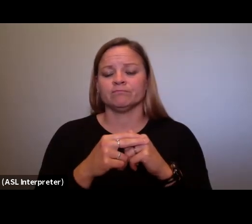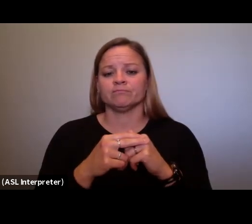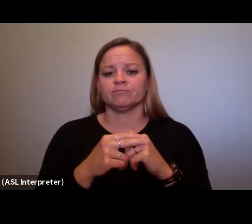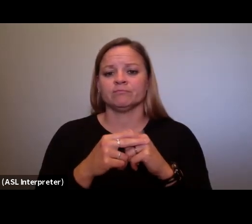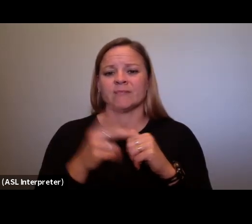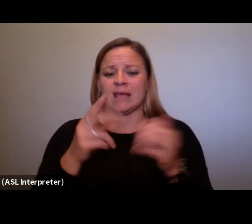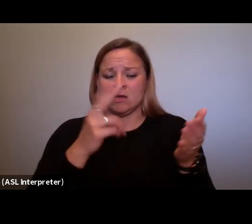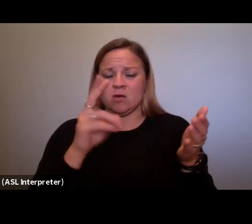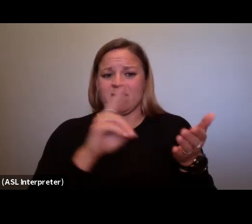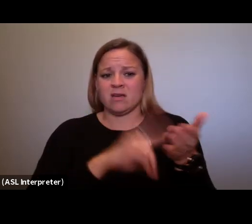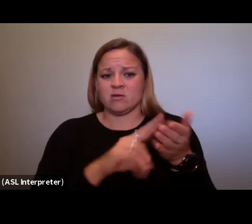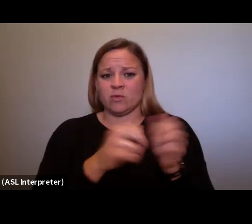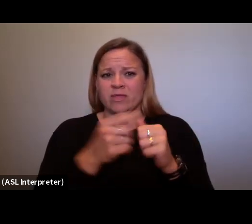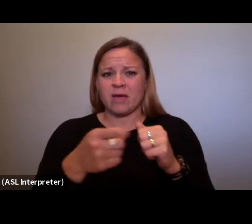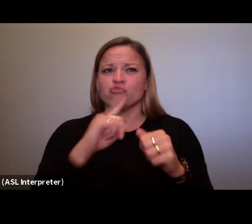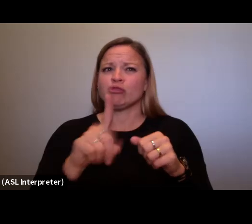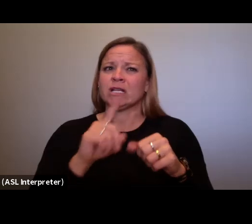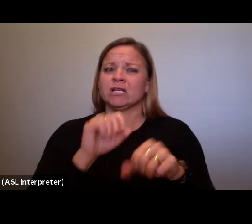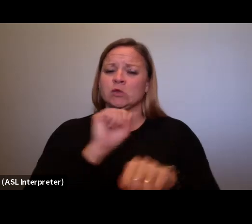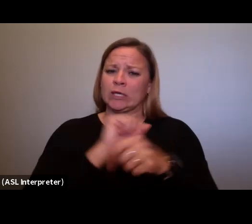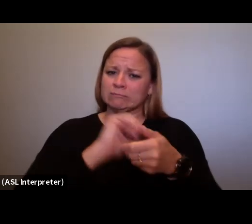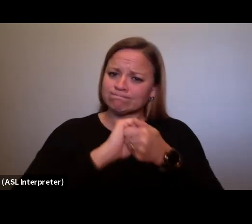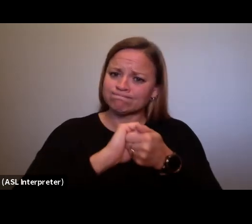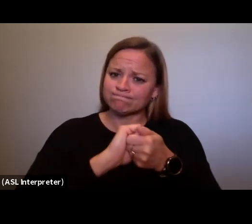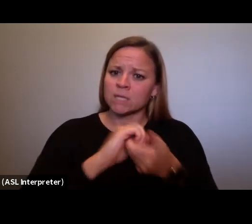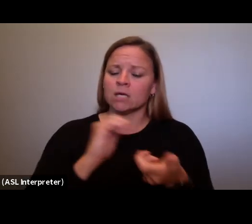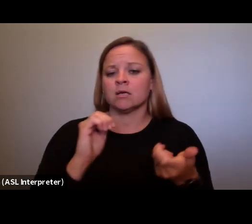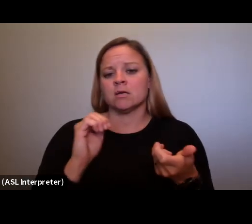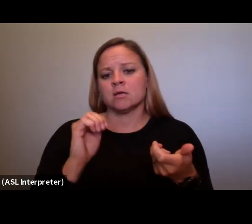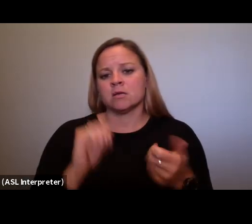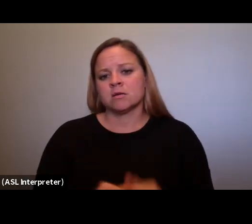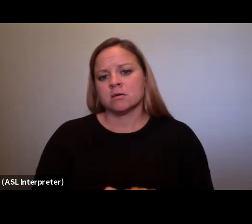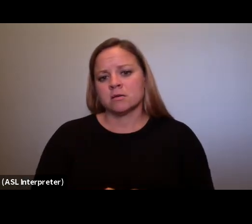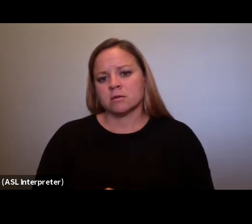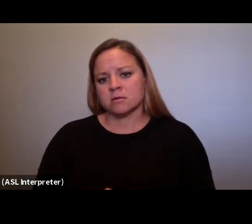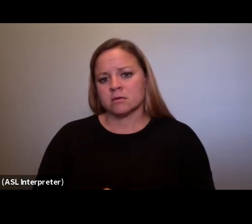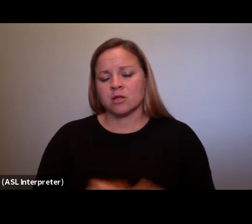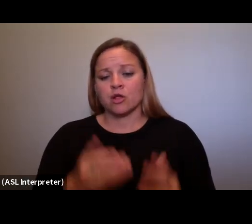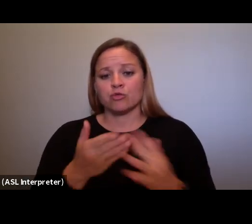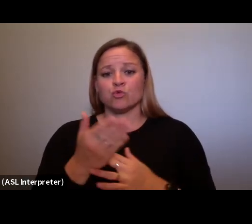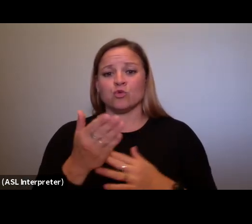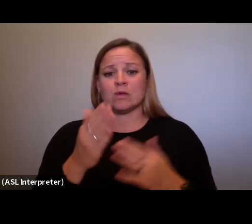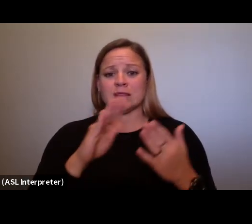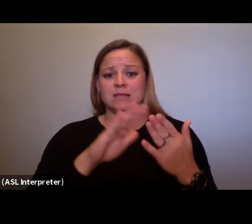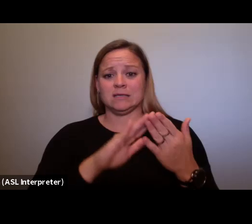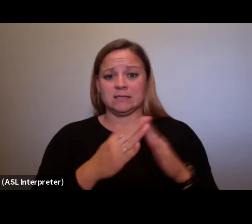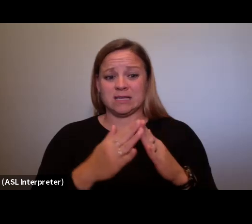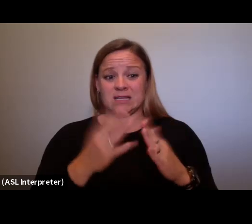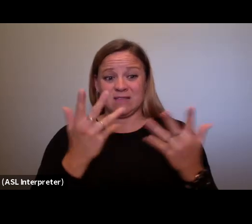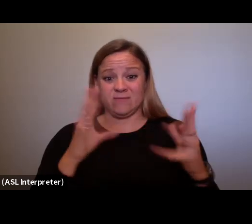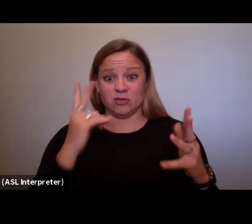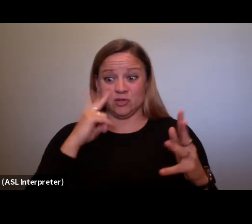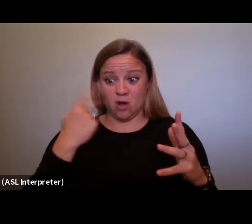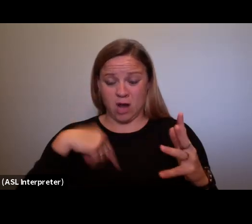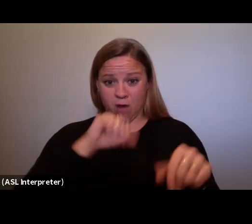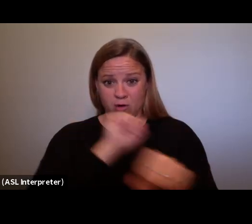really doing a lot of collaboration. After that, the city have seen, the work that we have been doing